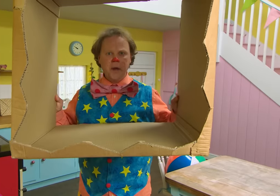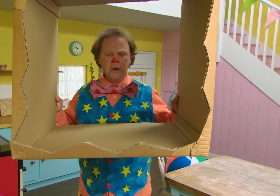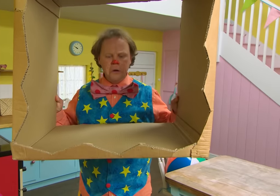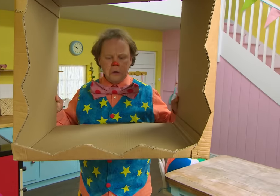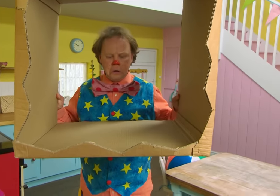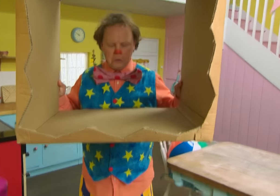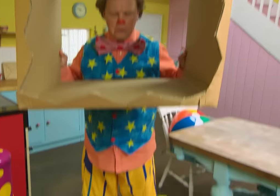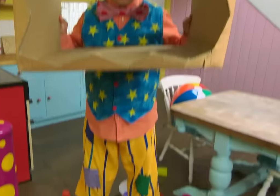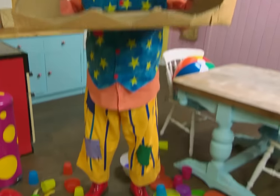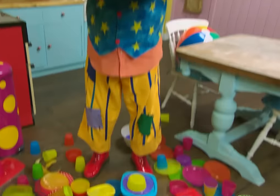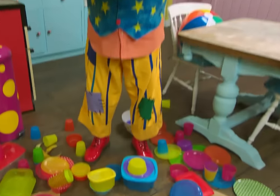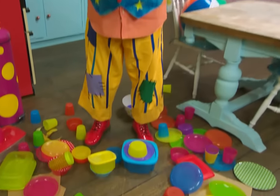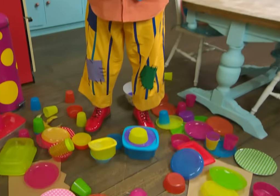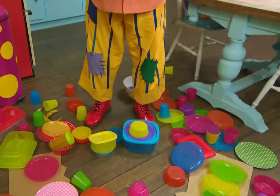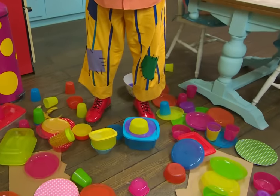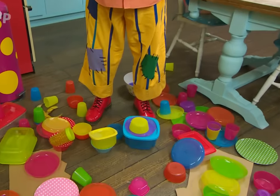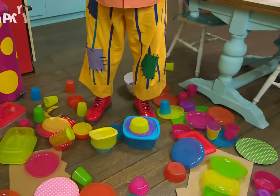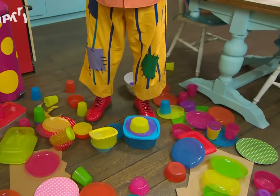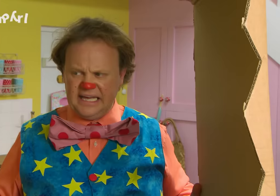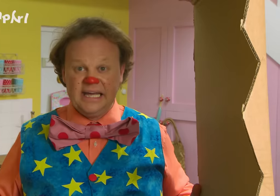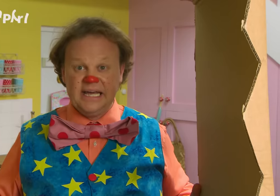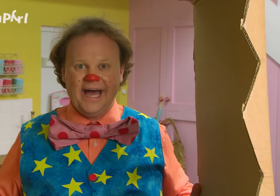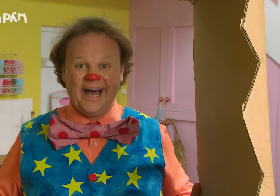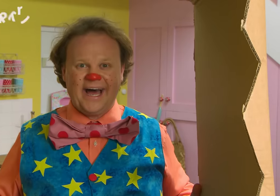Oh, the box has broken.